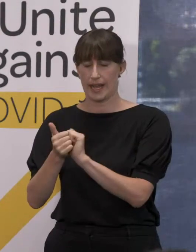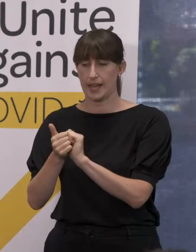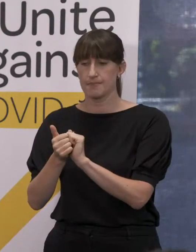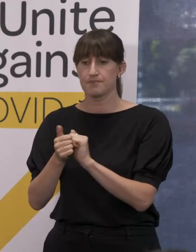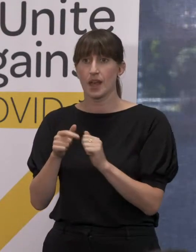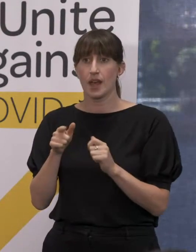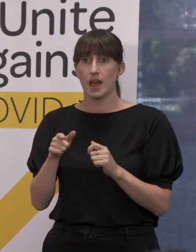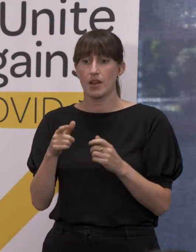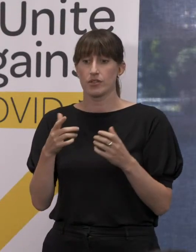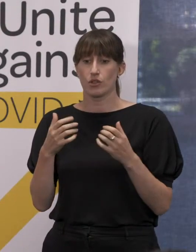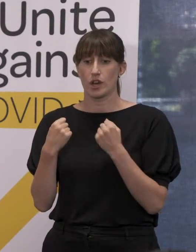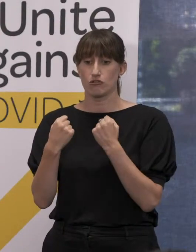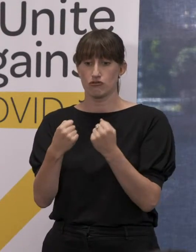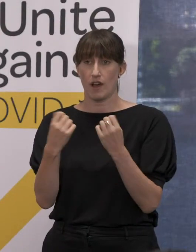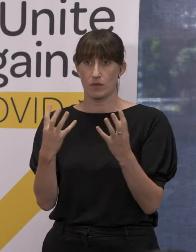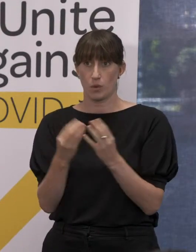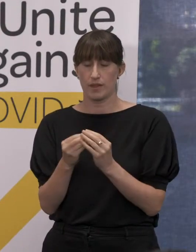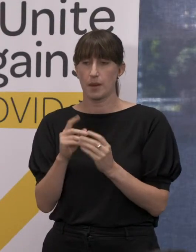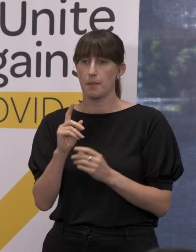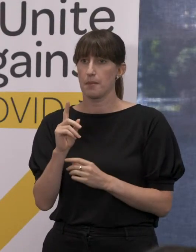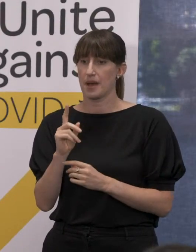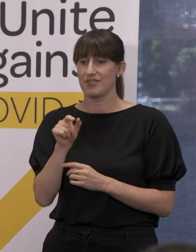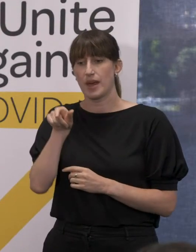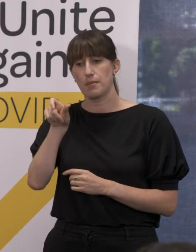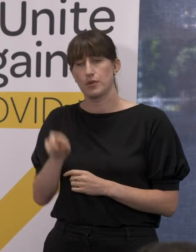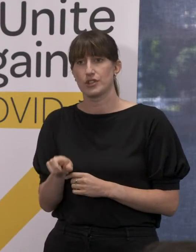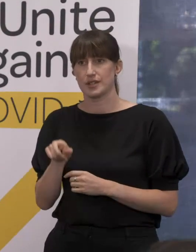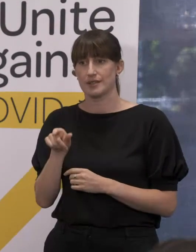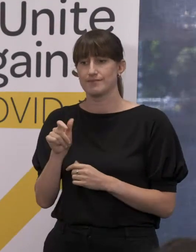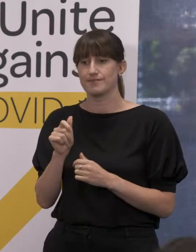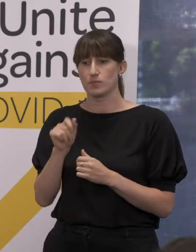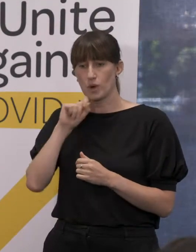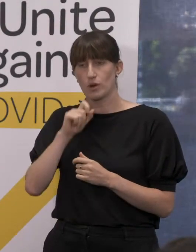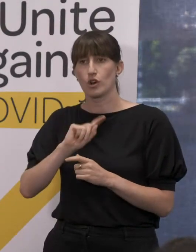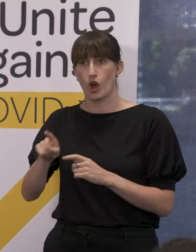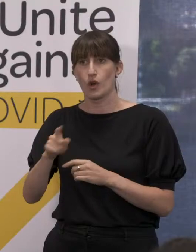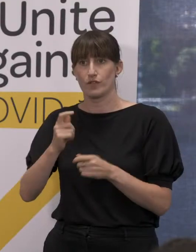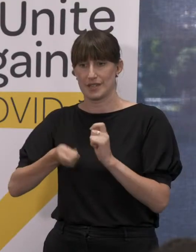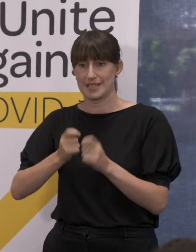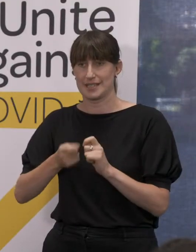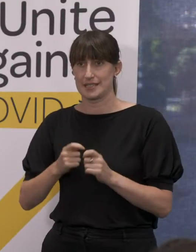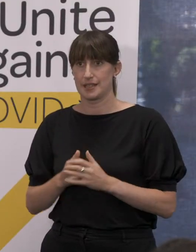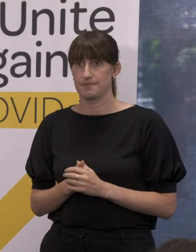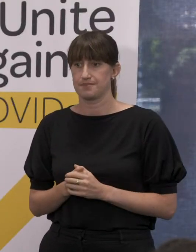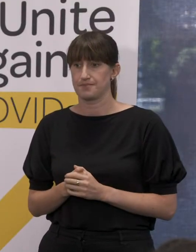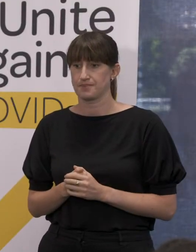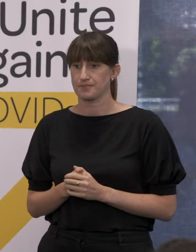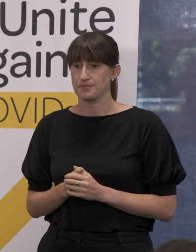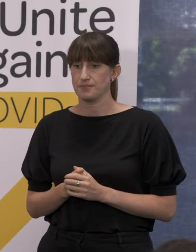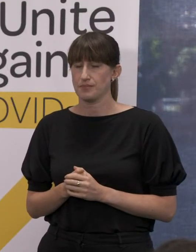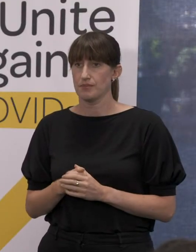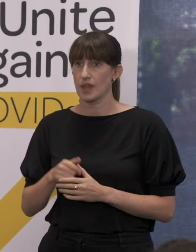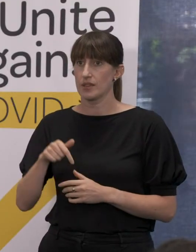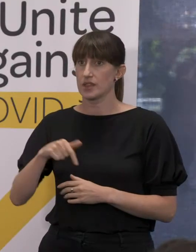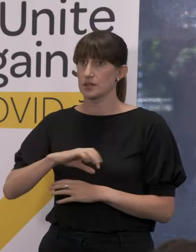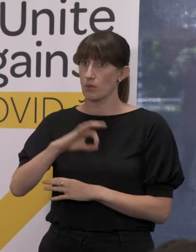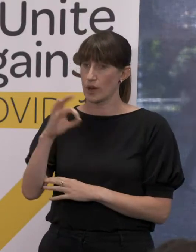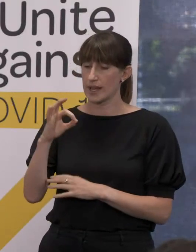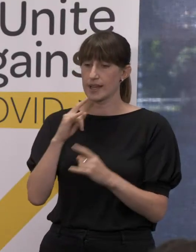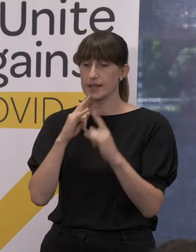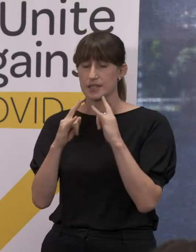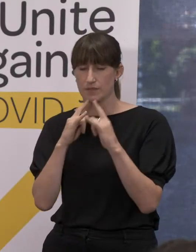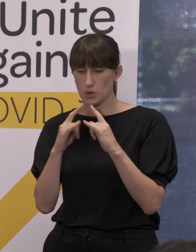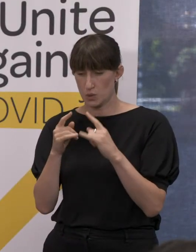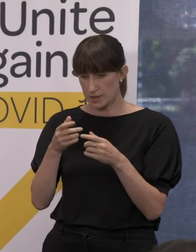a swab taken today. So Auckland Regional Public Health officials have this morning carried out the scoping interviews with the case